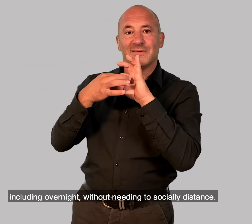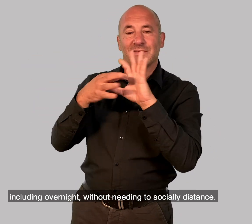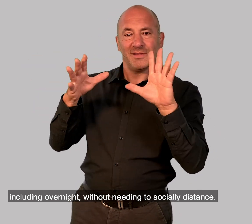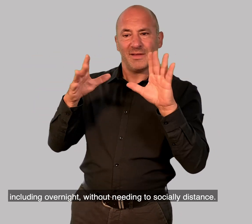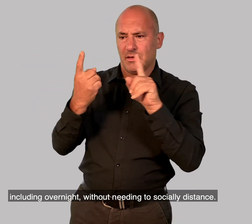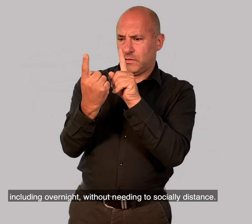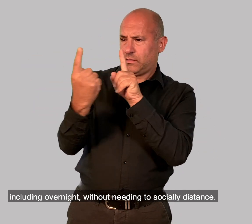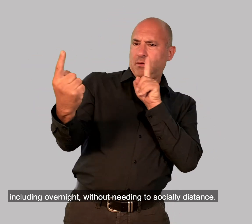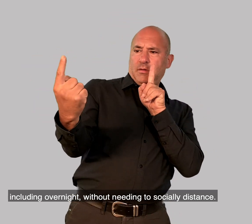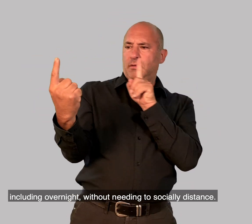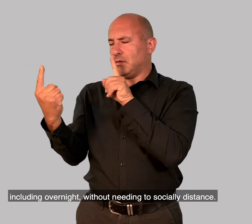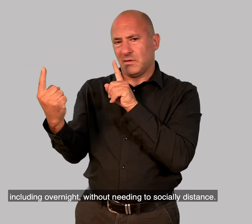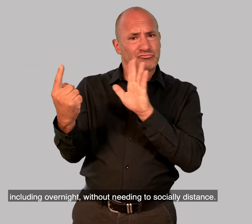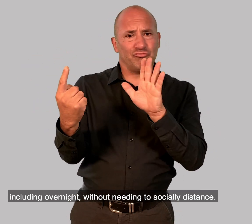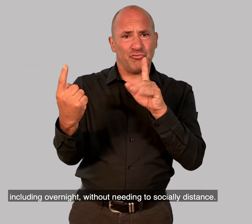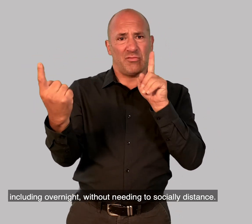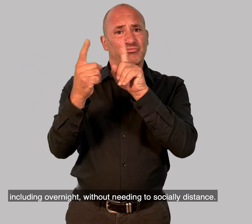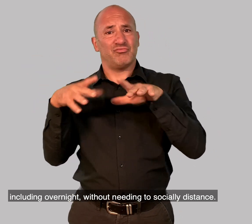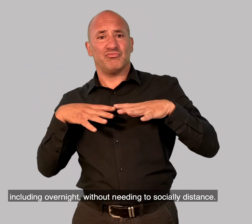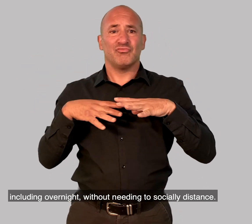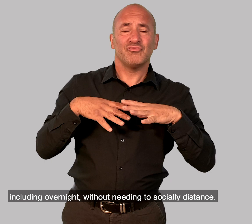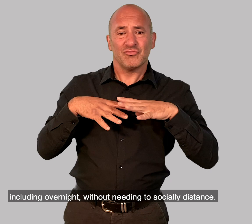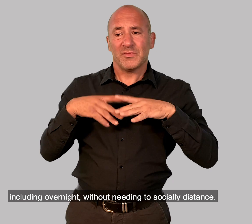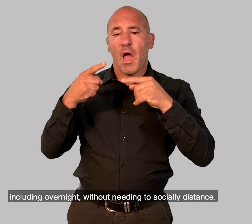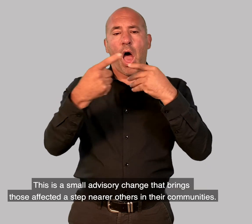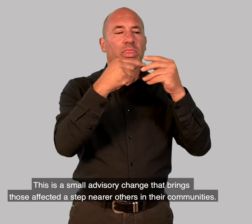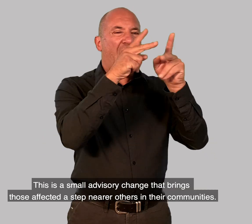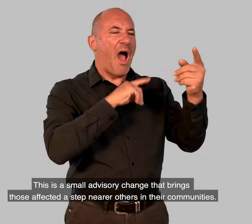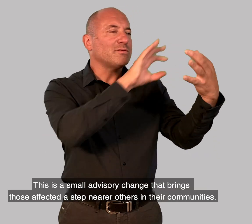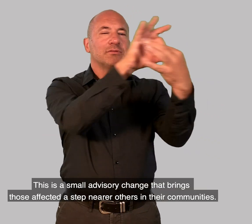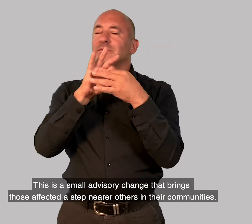including overnight, without needing to socially distance.